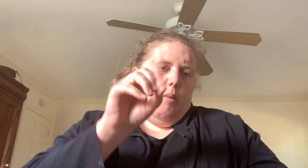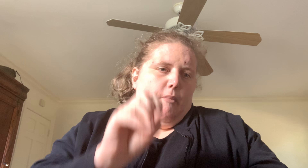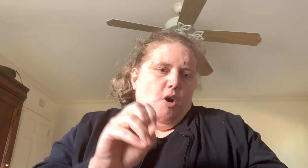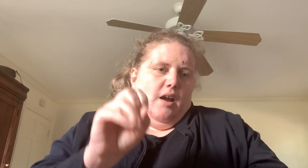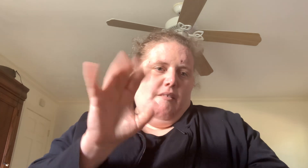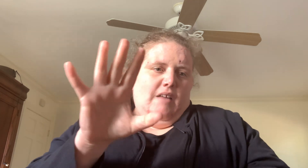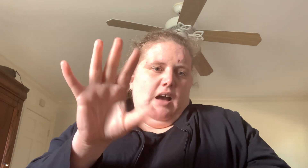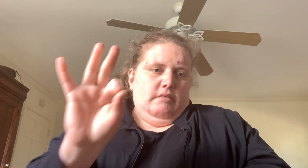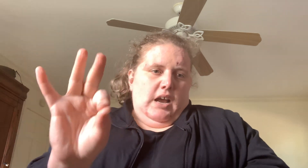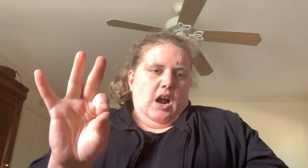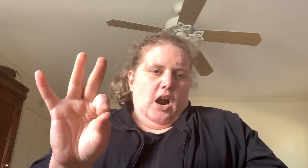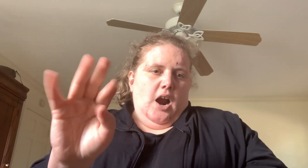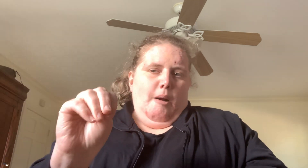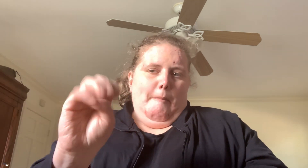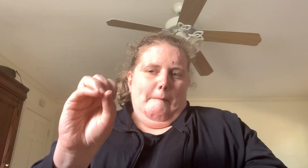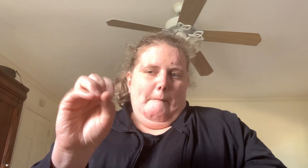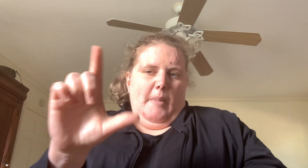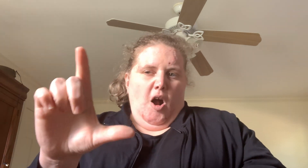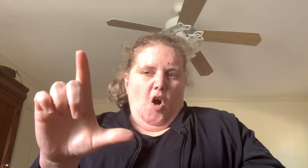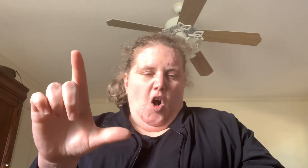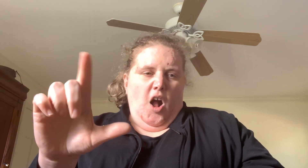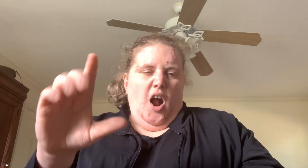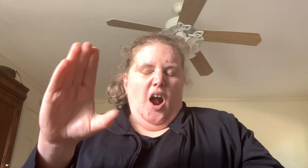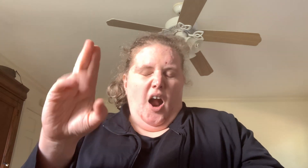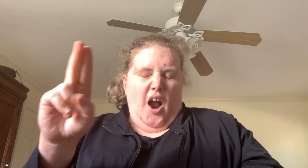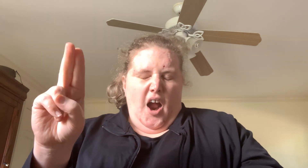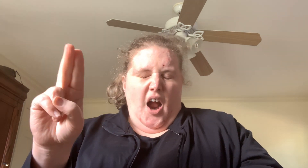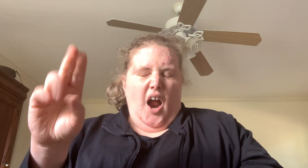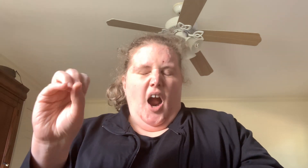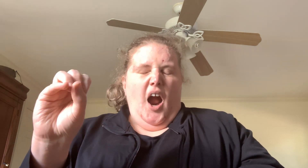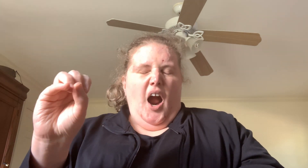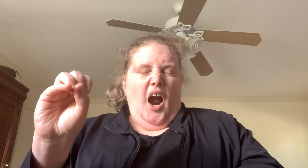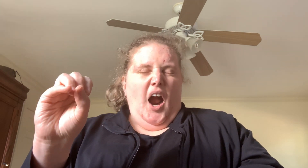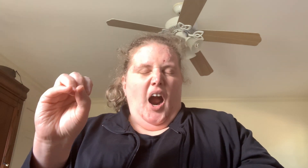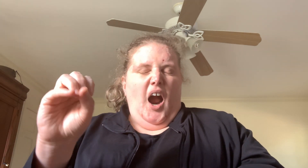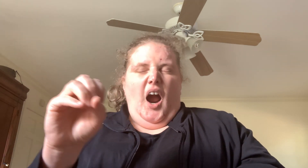1.59 moles of copper oxide will be produced.